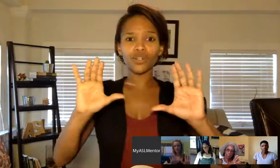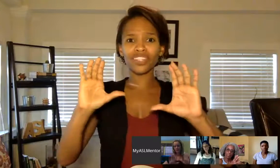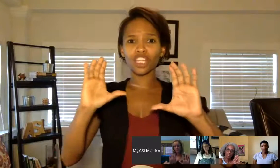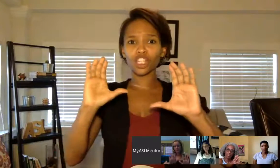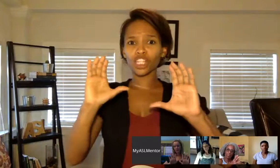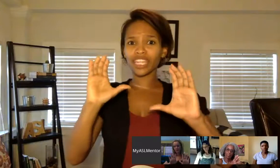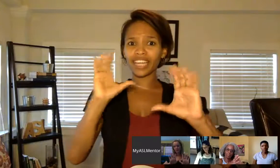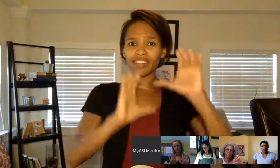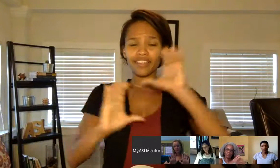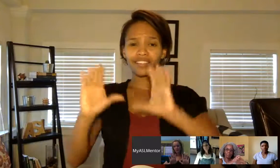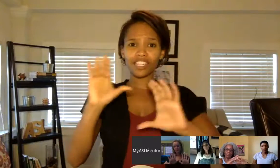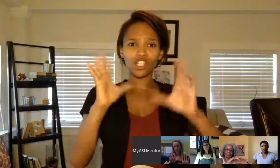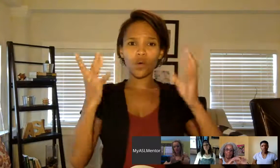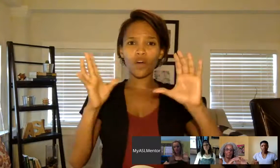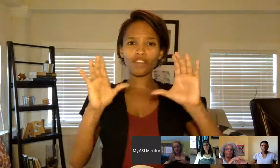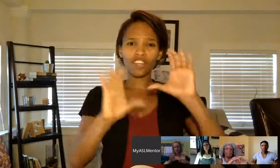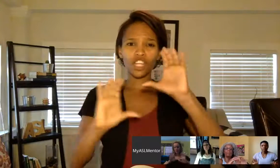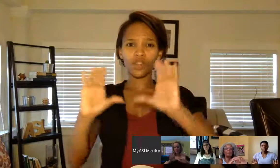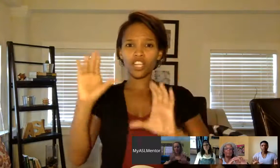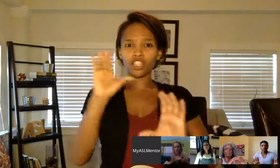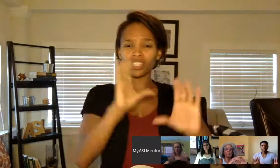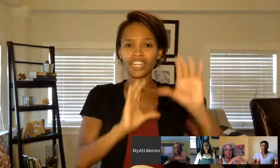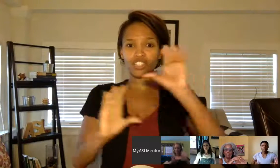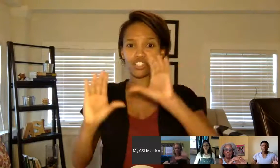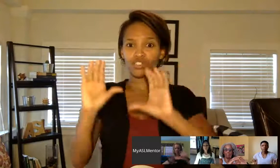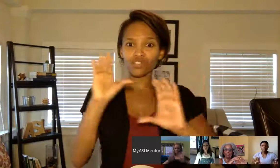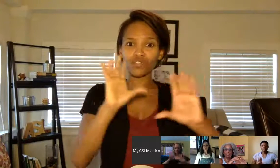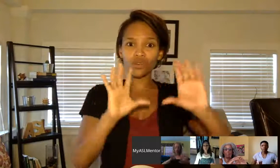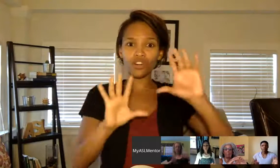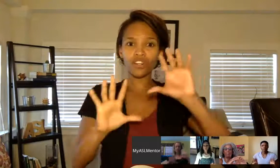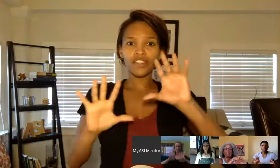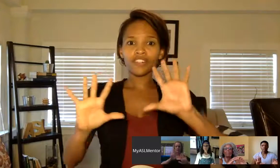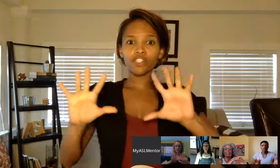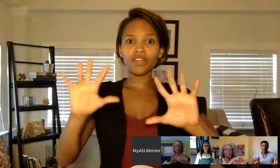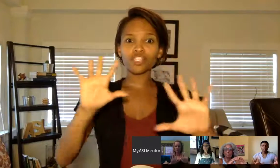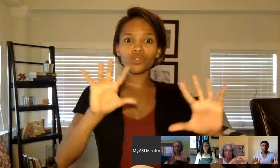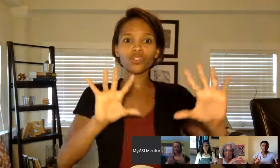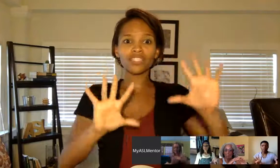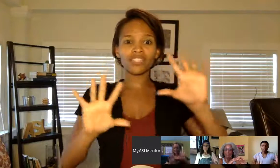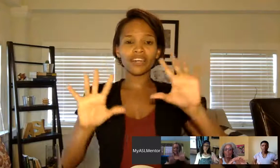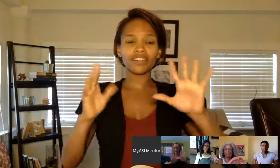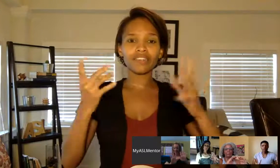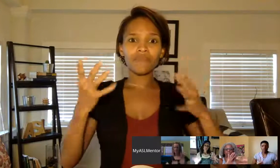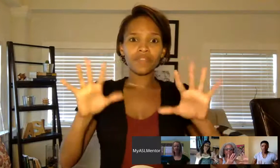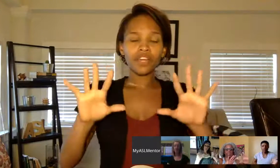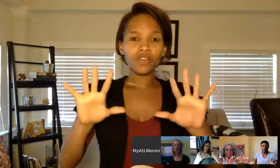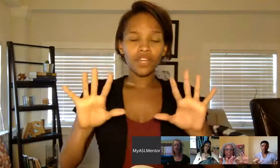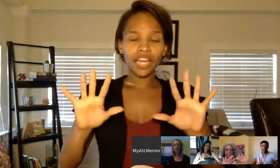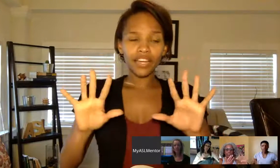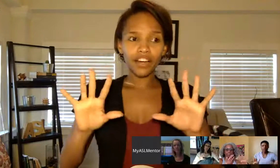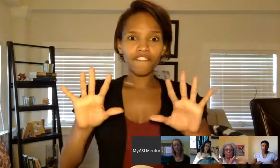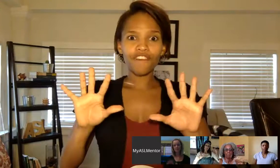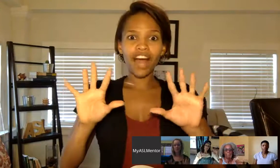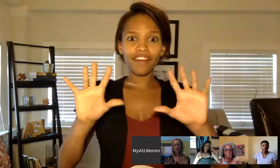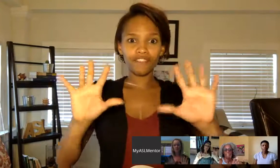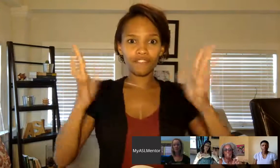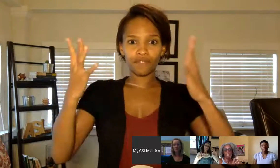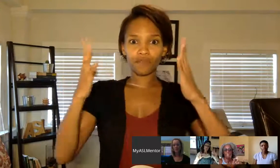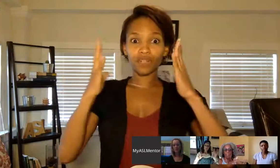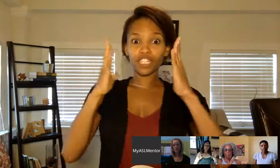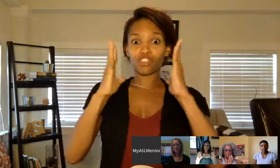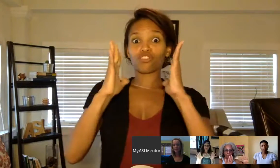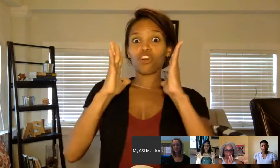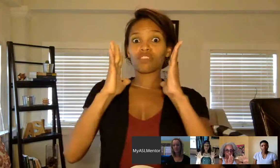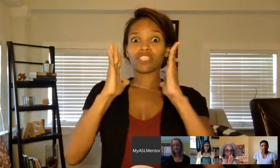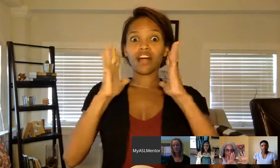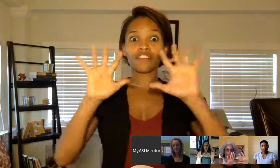make sure it doesn't look like this. I saw one video and it looked like search for. So make sure it's a 5,